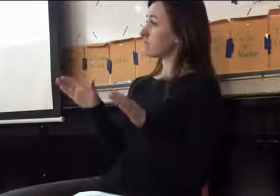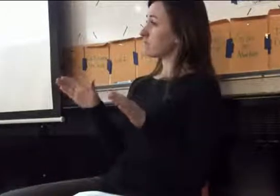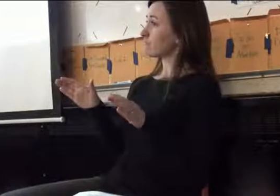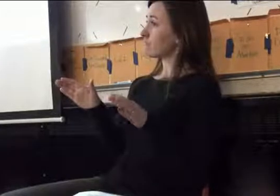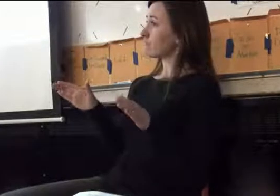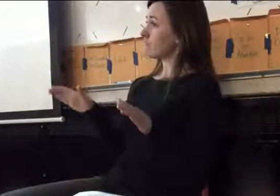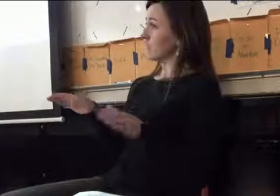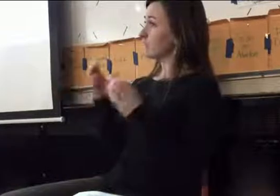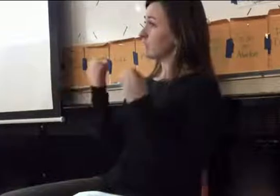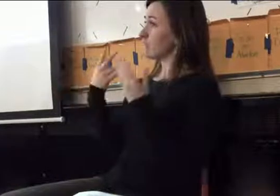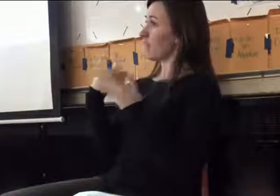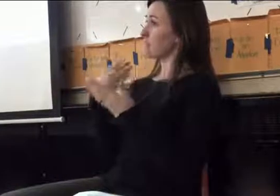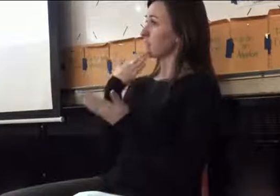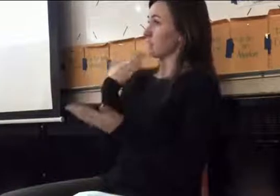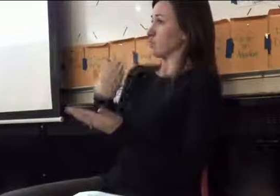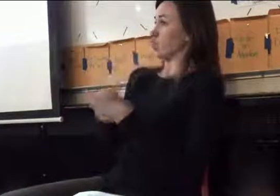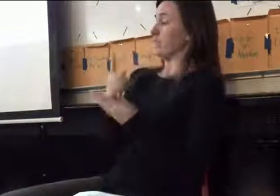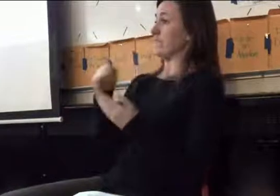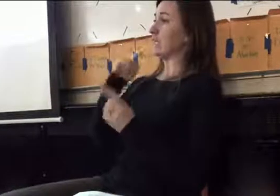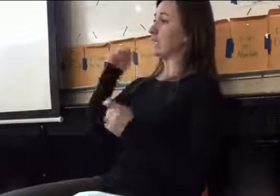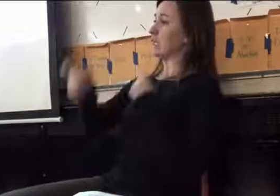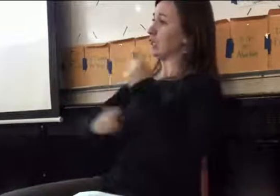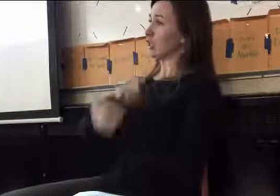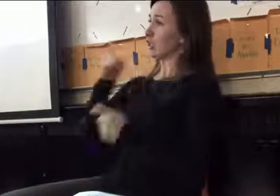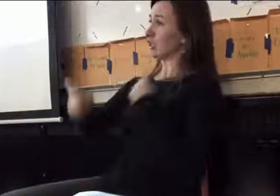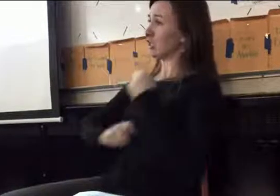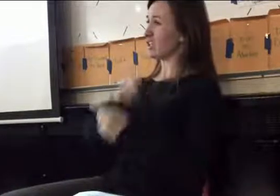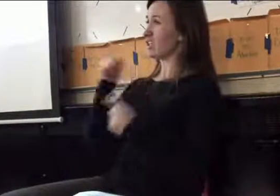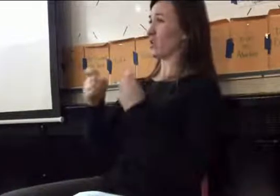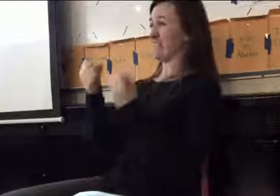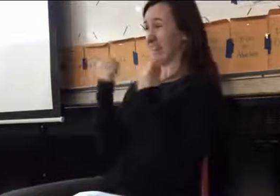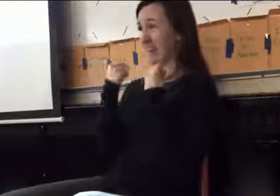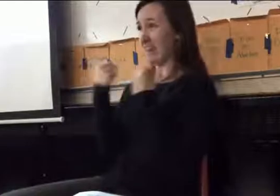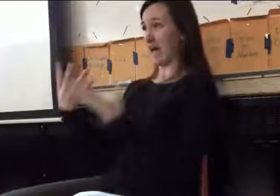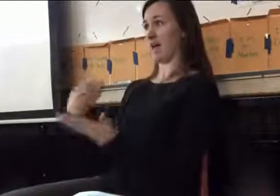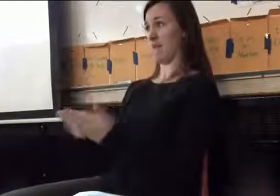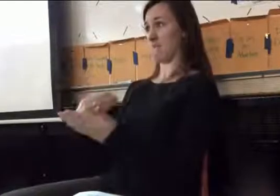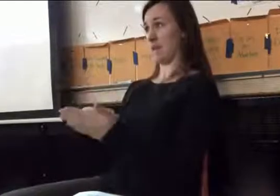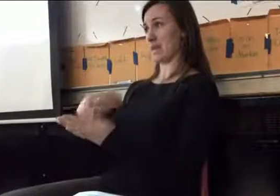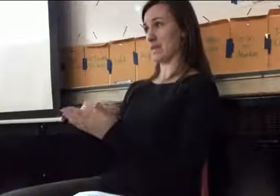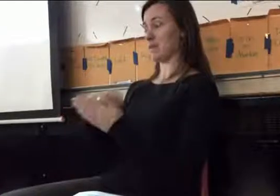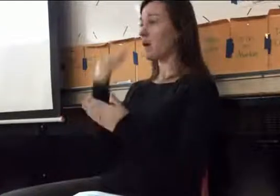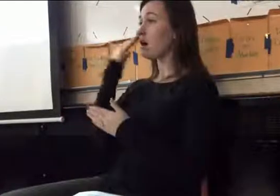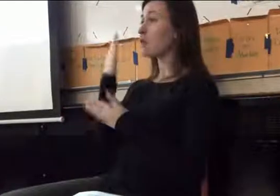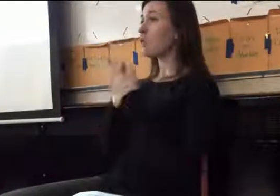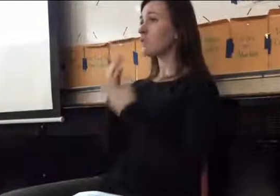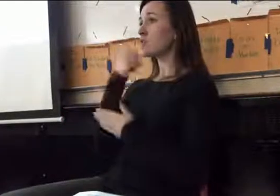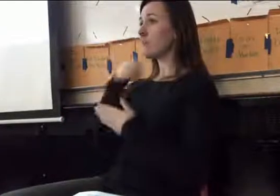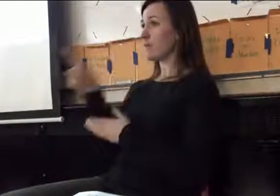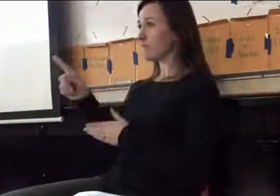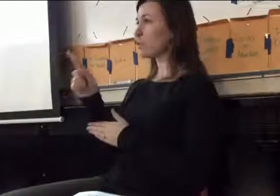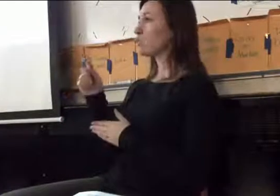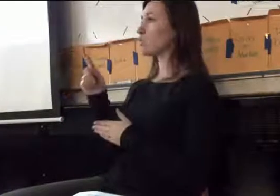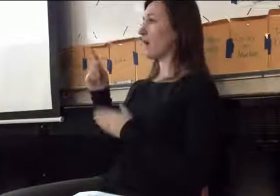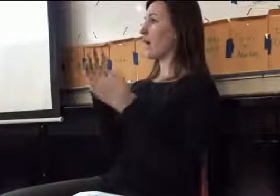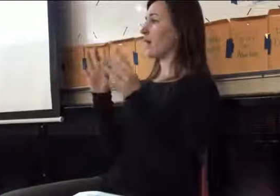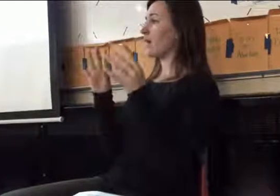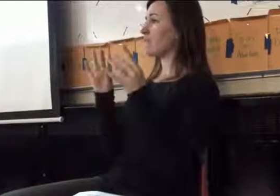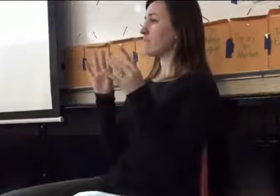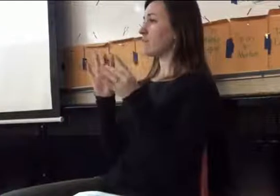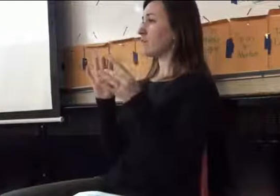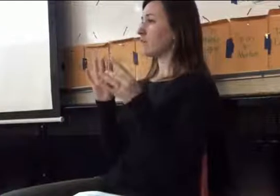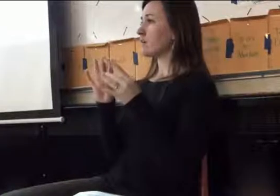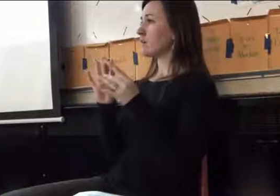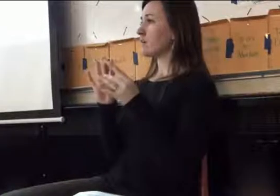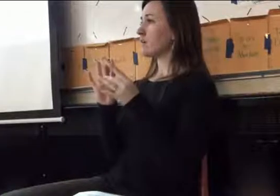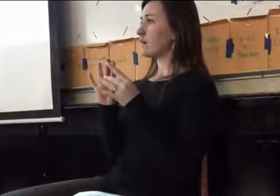away $500 million. That's like $40 billion in today's world. I know some of you guys have expressed interest in Rockefeller University or the